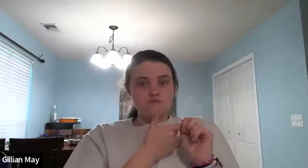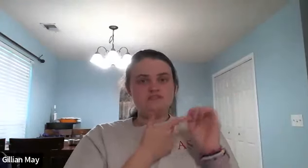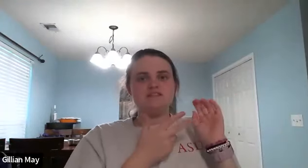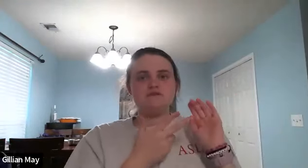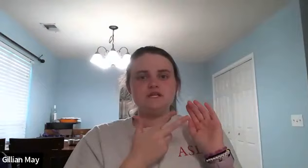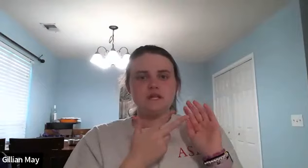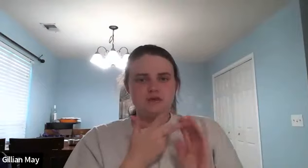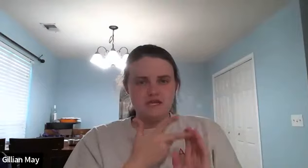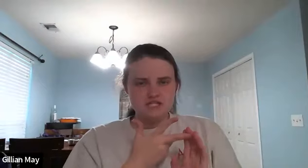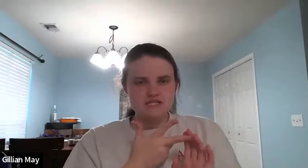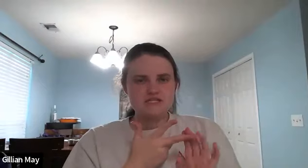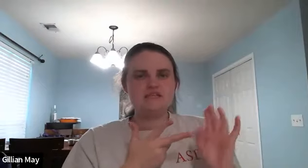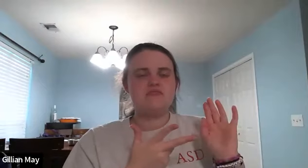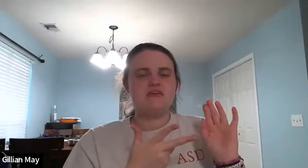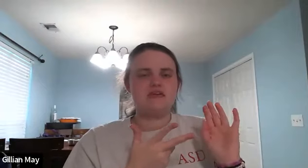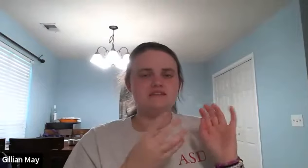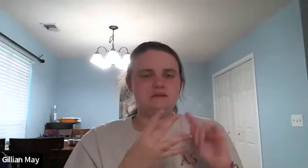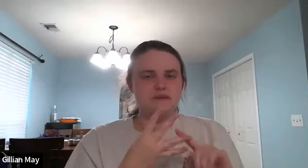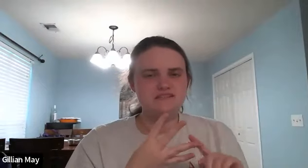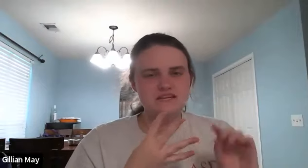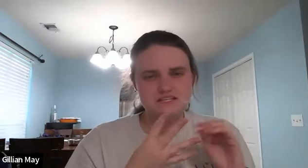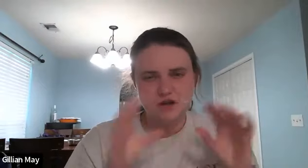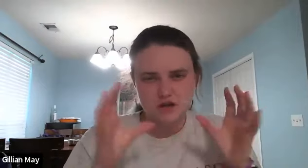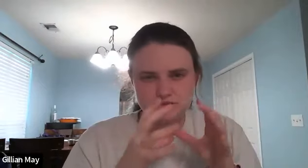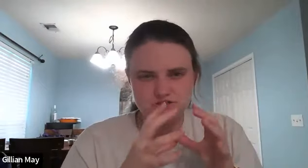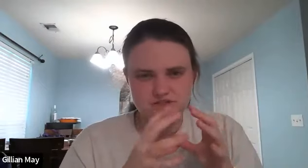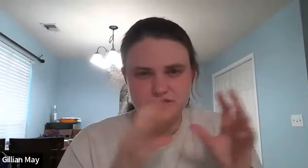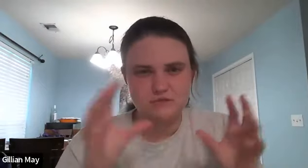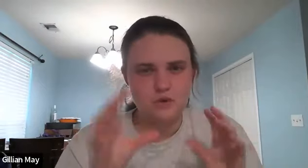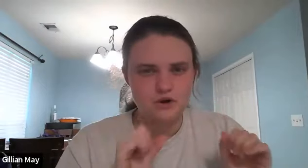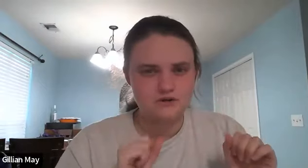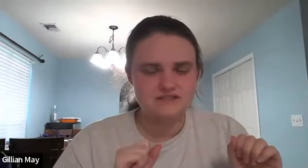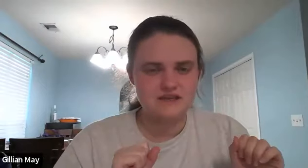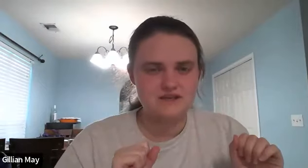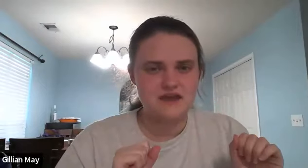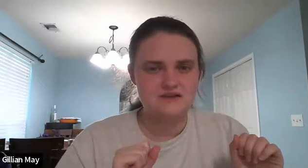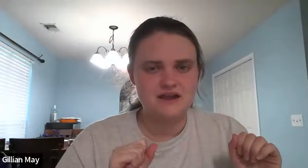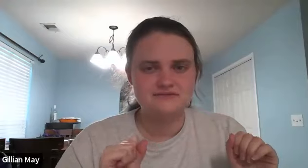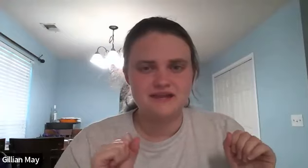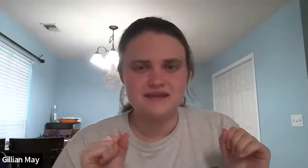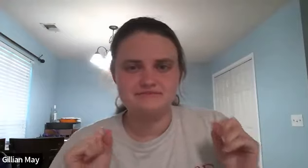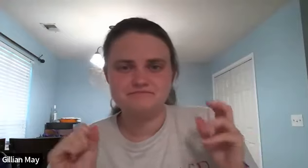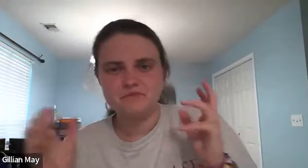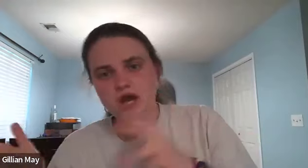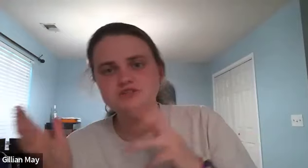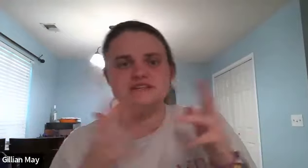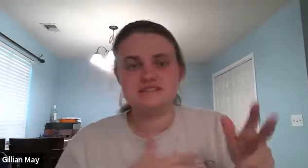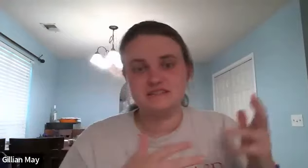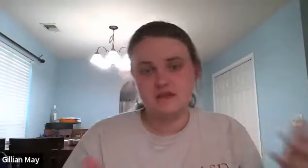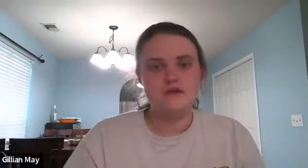jobs, different locations, and then basically a different hodgepodge of different words that are kind of like objects, things like that, that'll